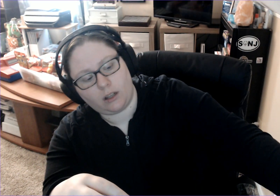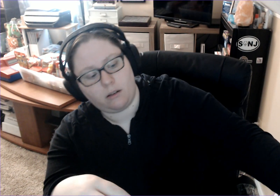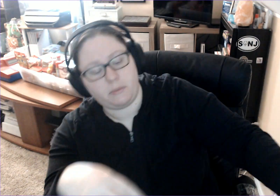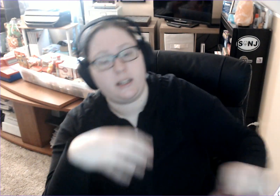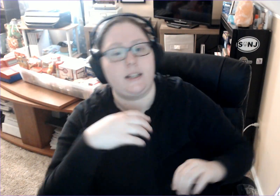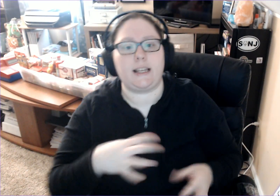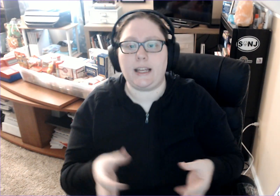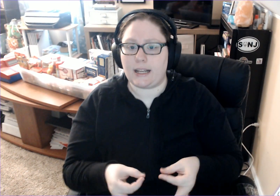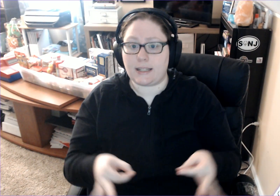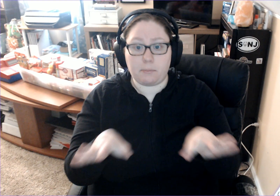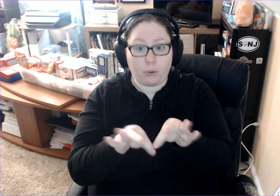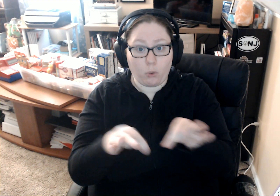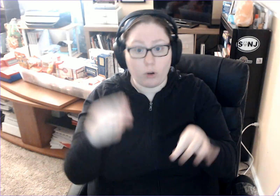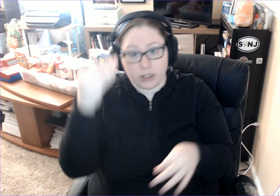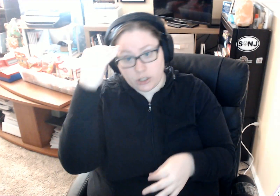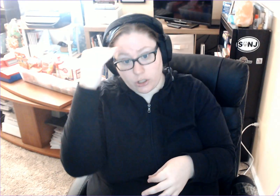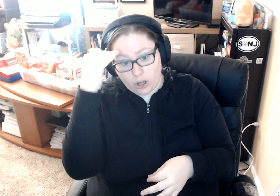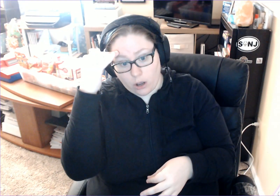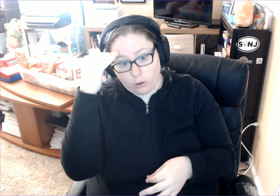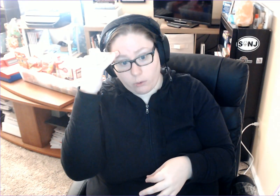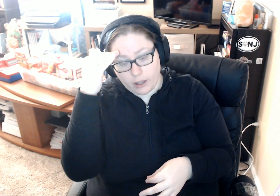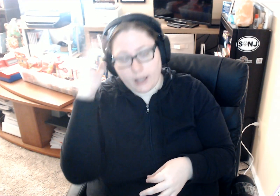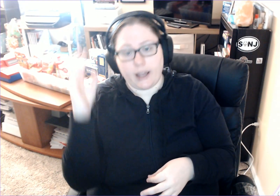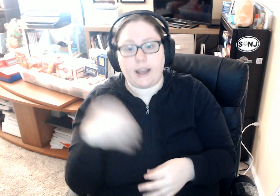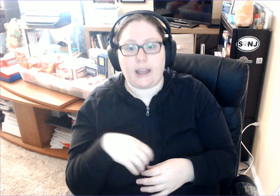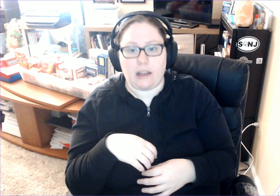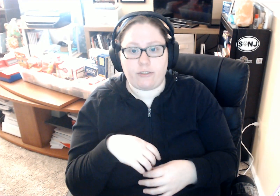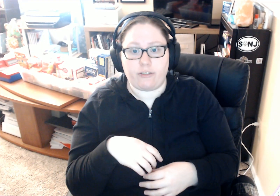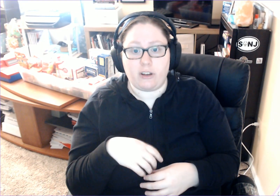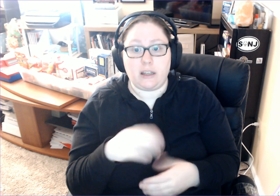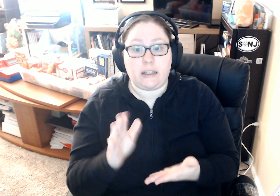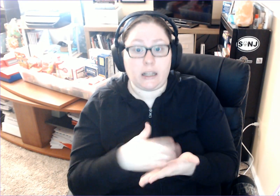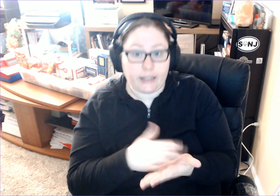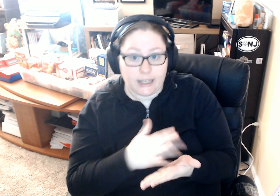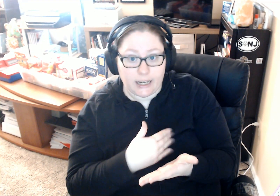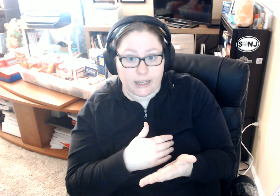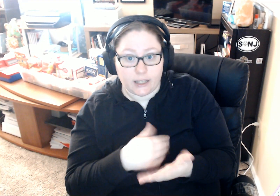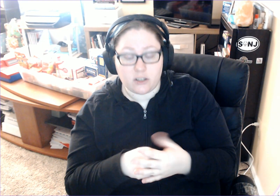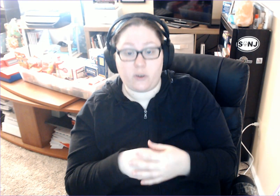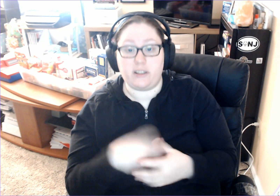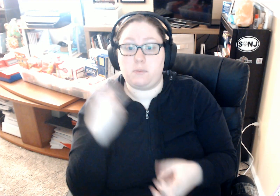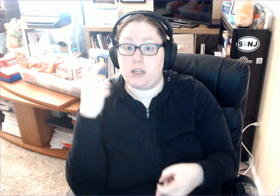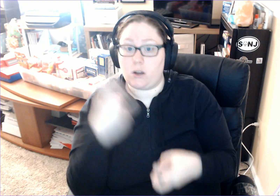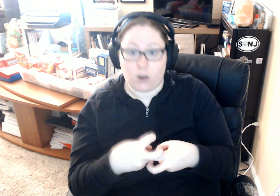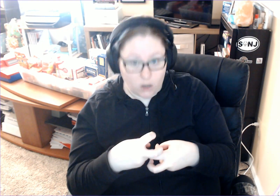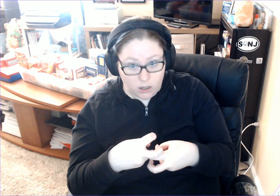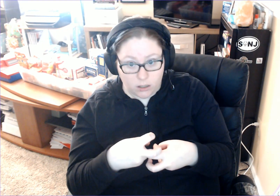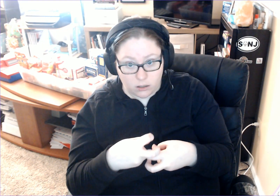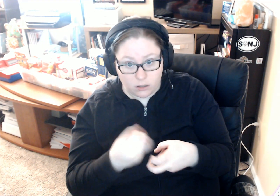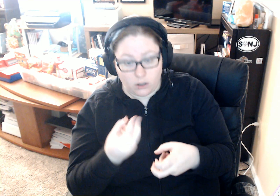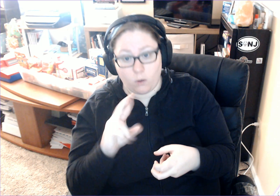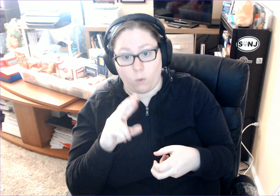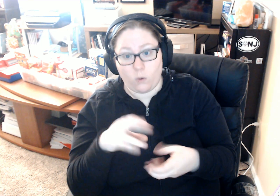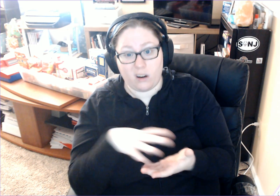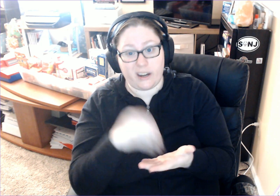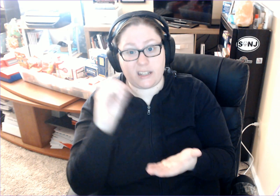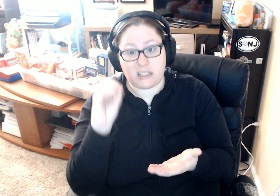because it is important to know if cleaning is going to be hard or